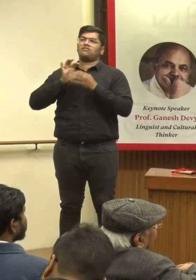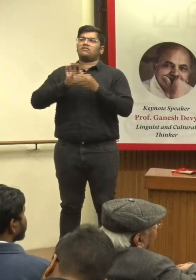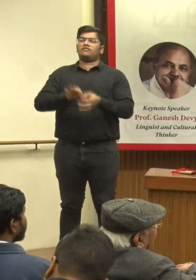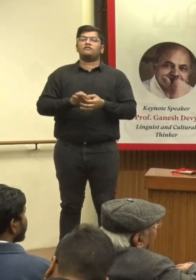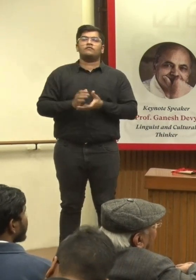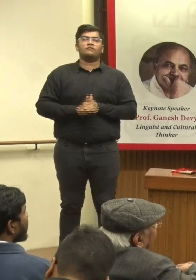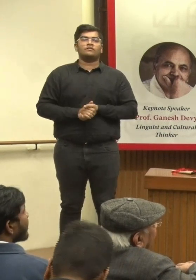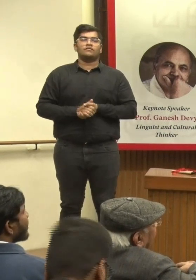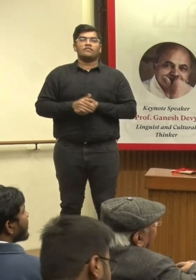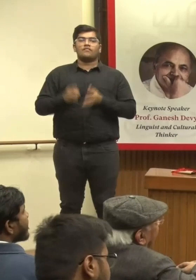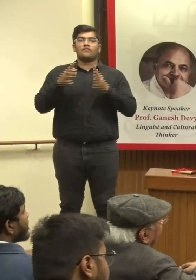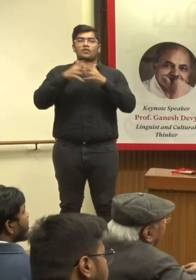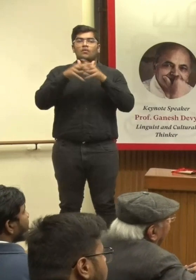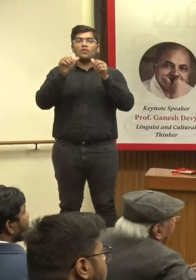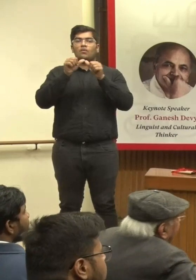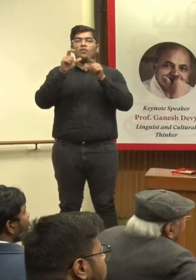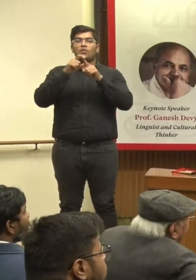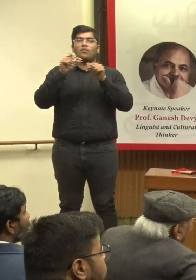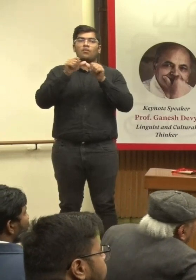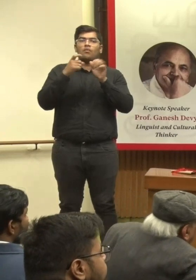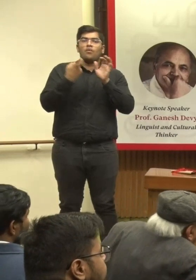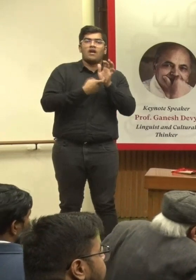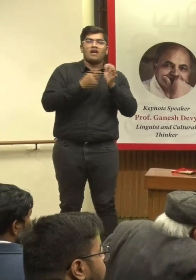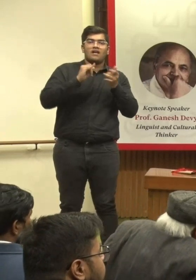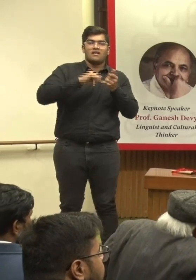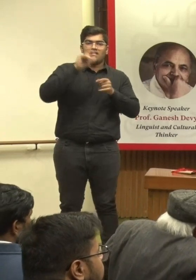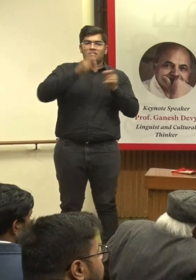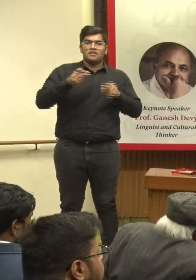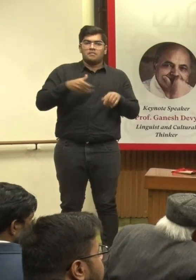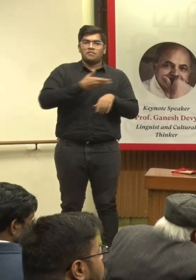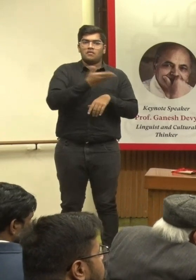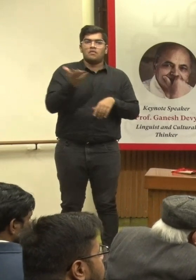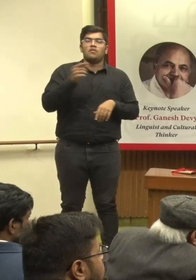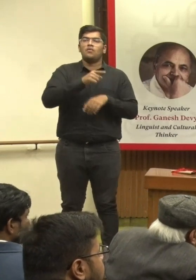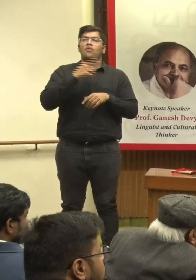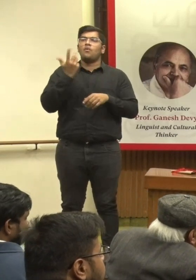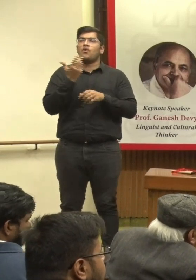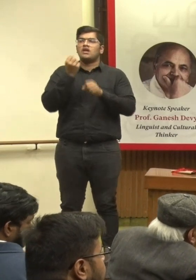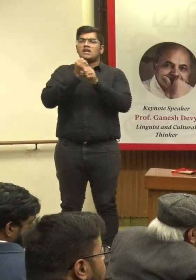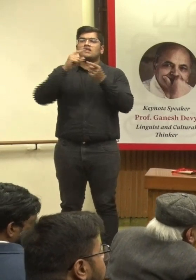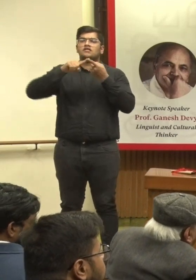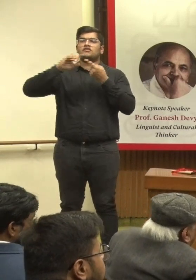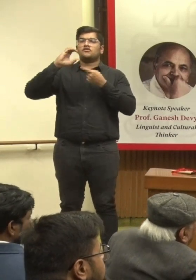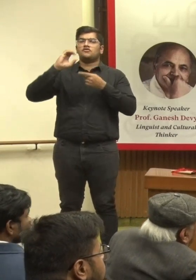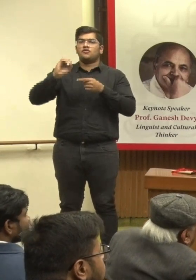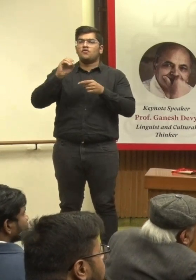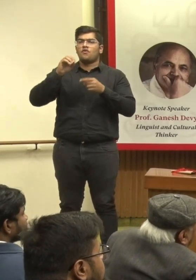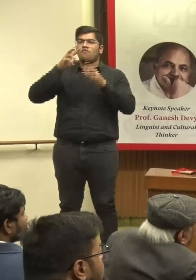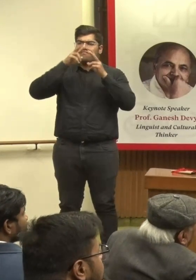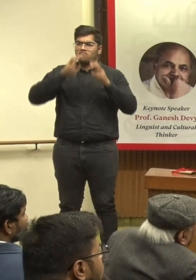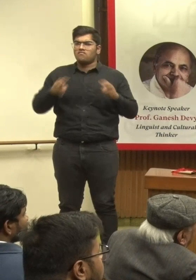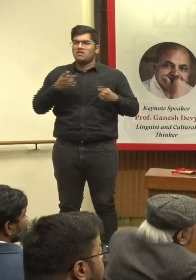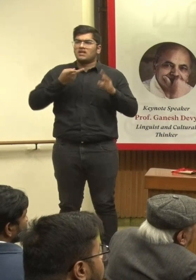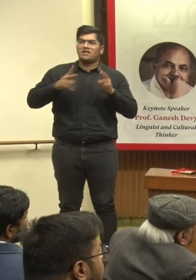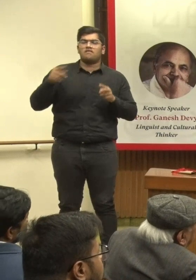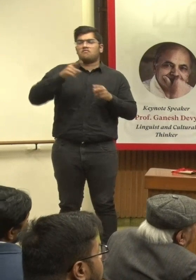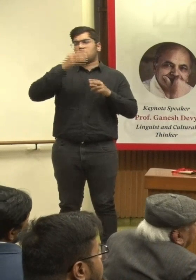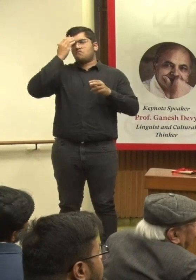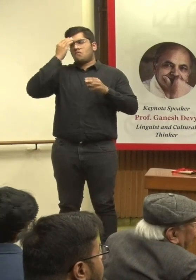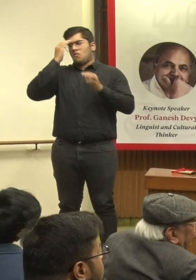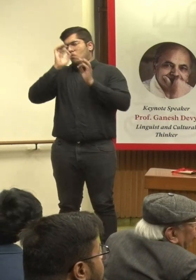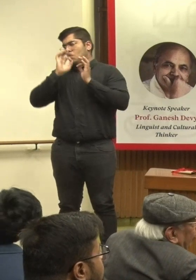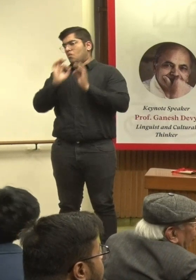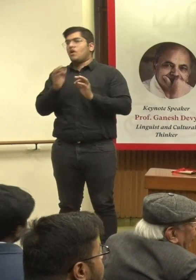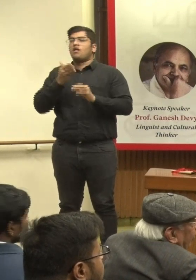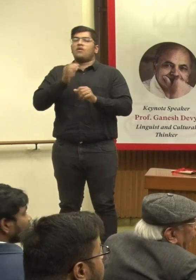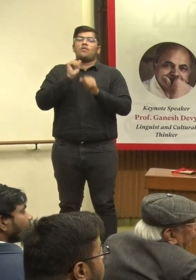The Wadars are absolutely fantastic geologists because they understand the structure of rocks. They deal